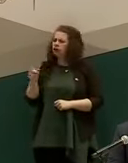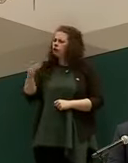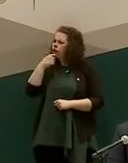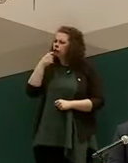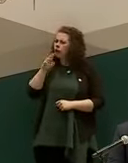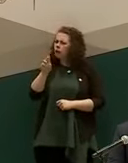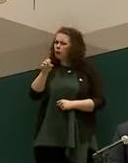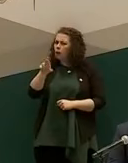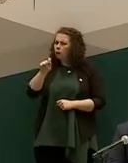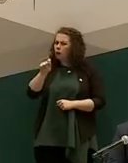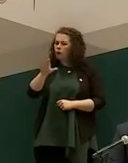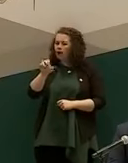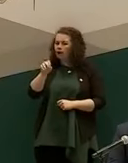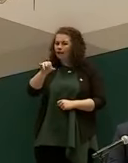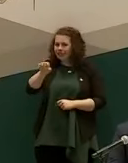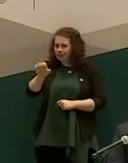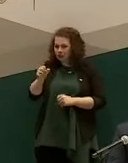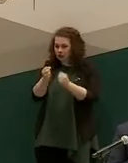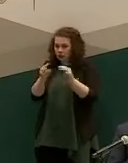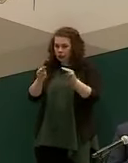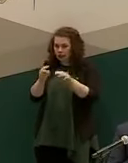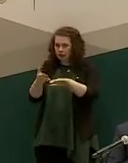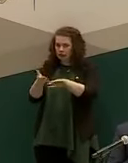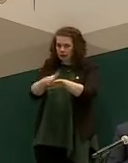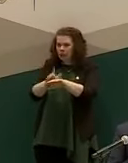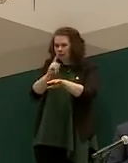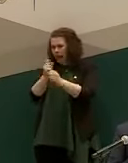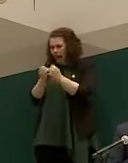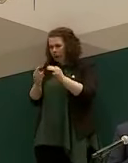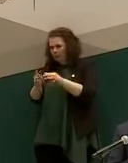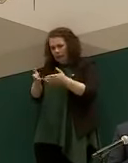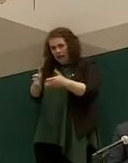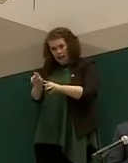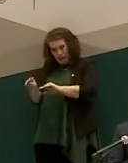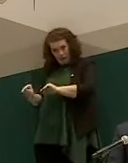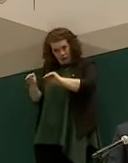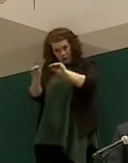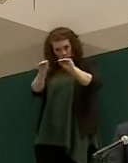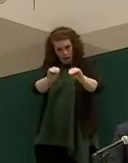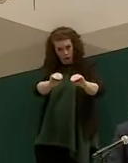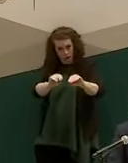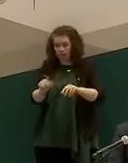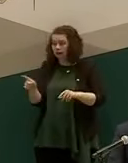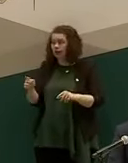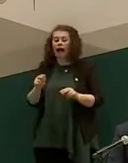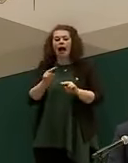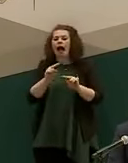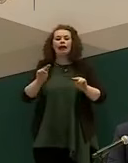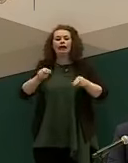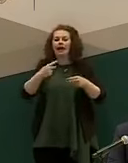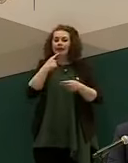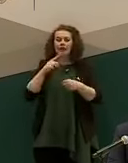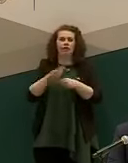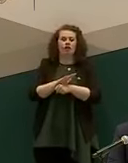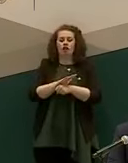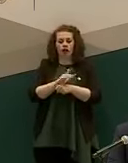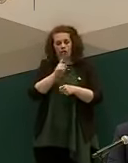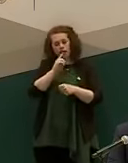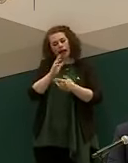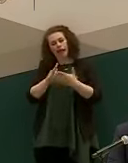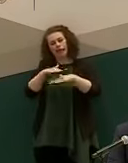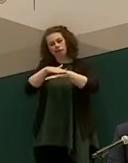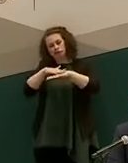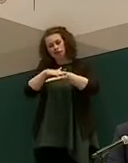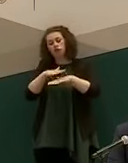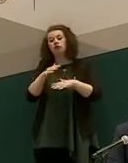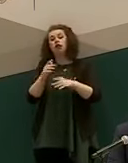have died, of the remaining patients, have any of those been transferred to hospital? Without going into detail, what I can tell you was they got a type of treatment and assessment